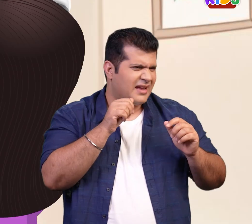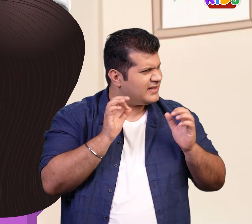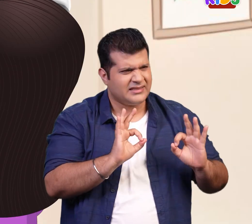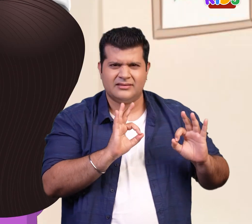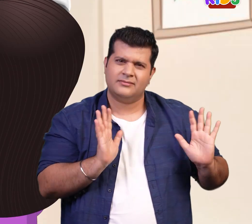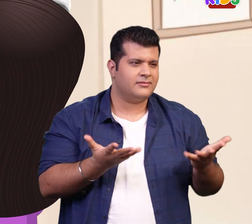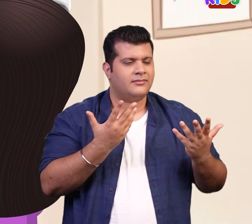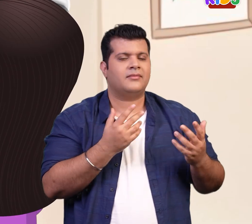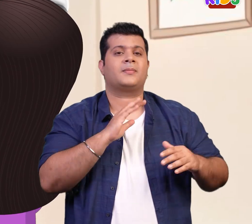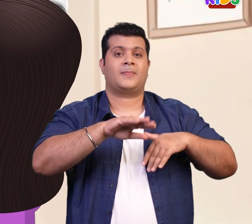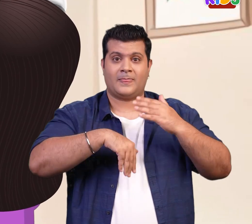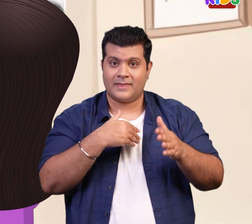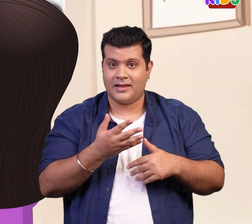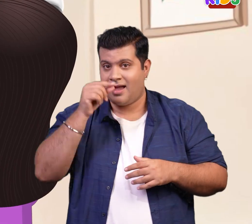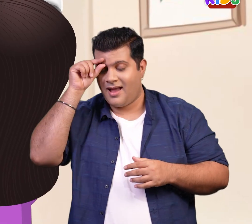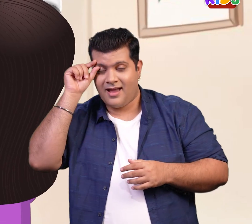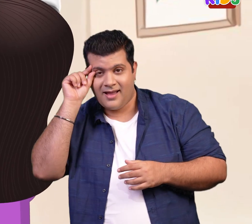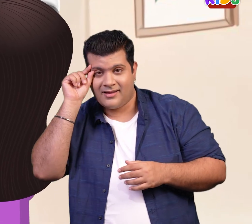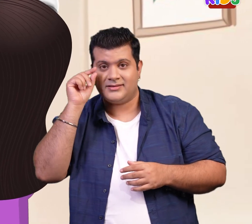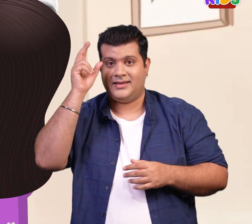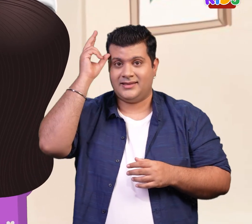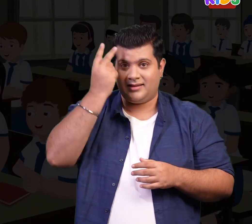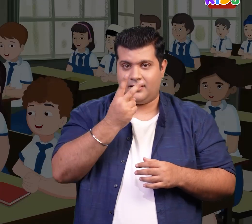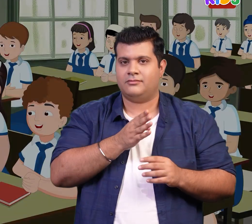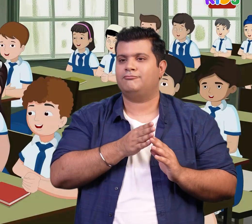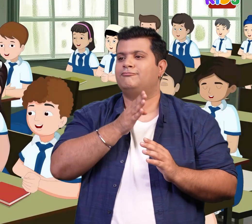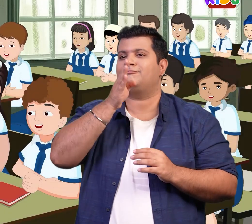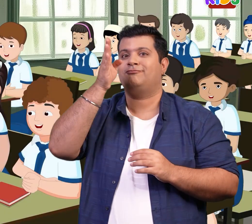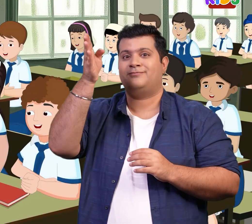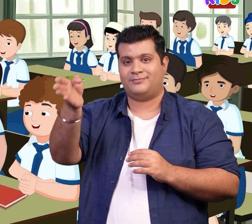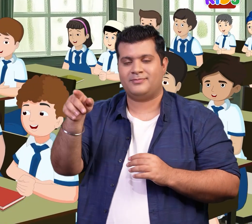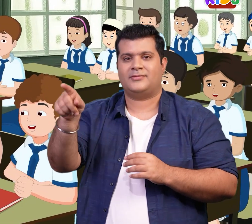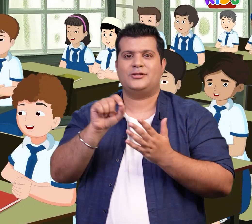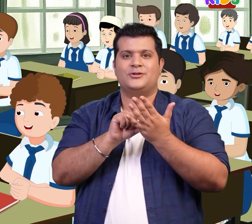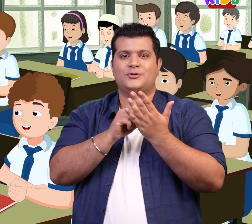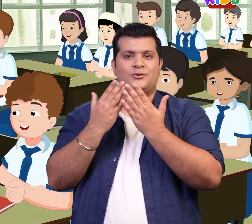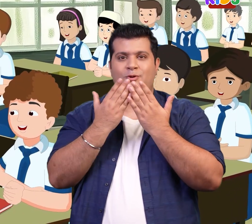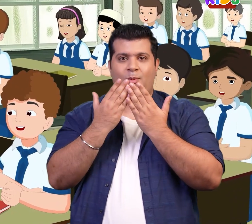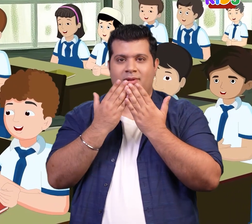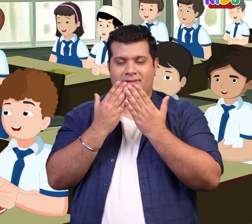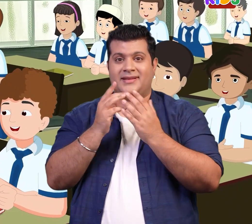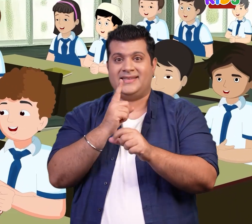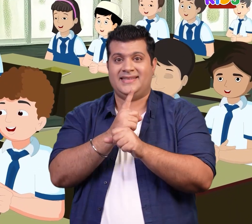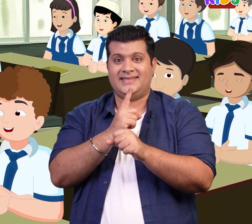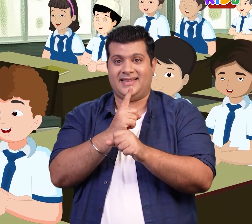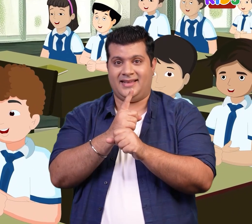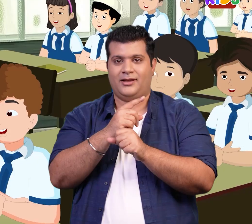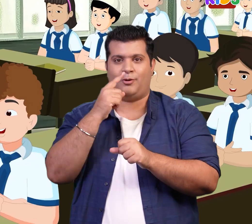perfect subject for our project, says Akash. When they go back to school and tell Ms. Gupta about making a model of the